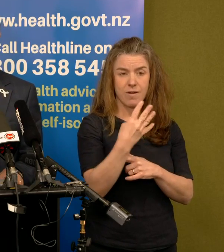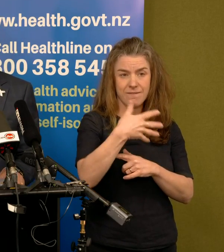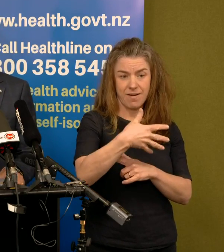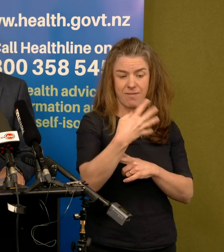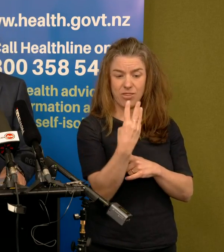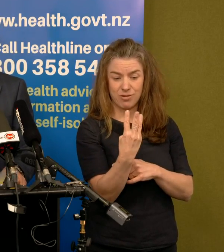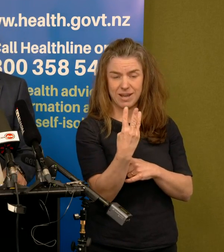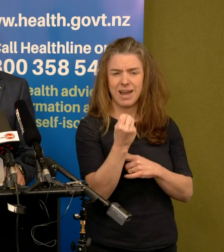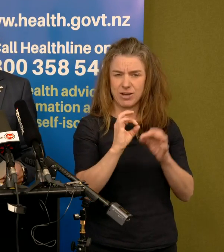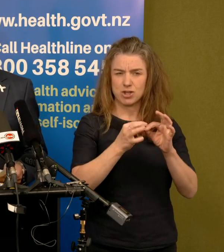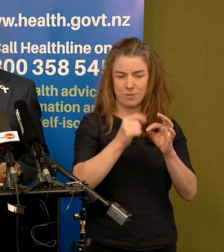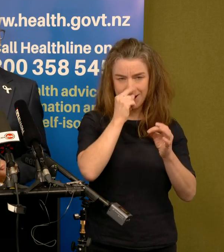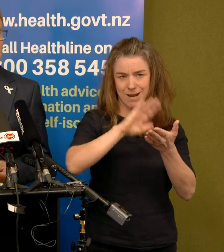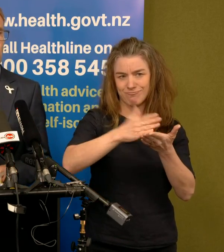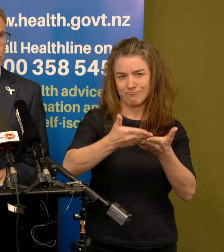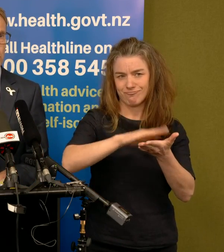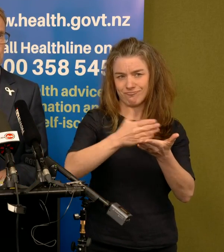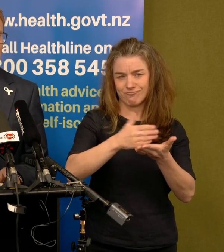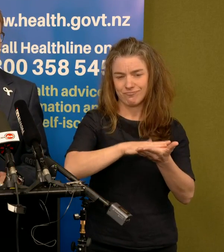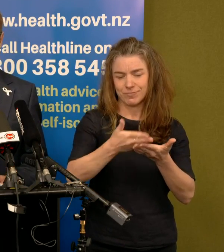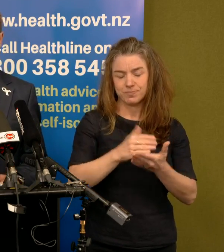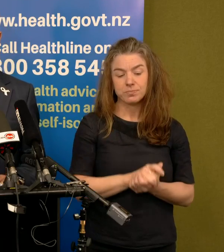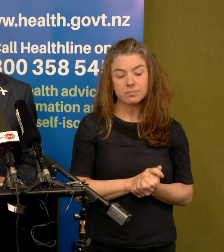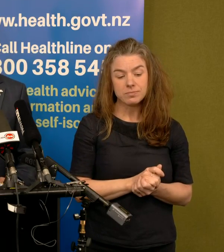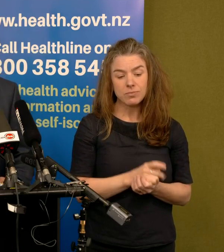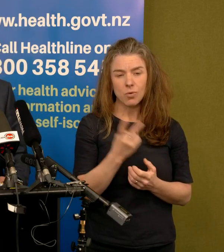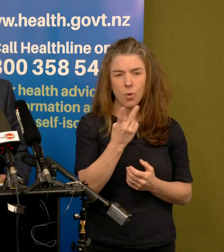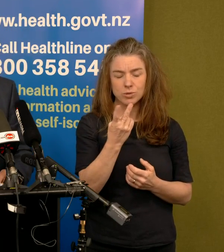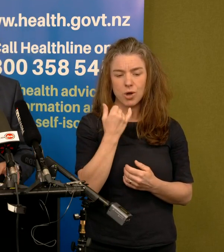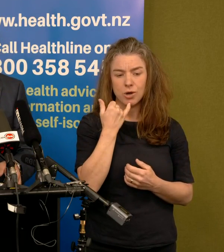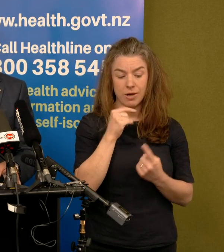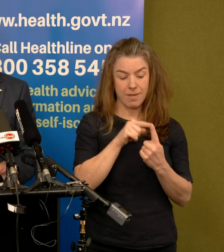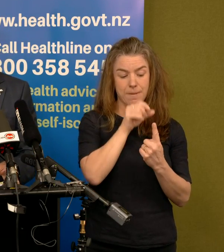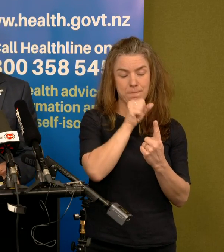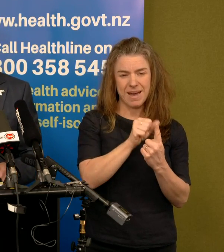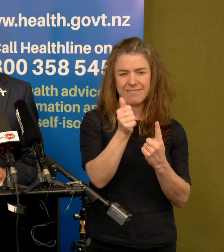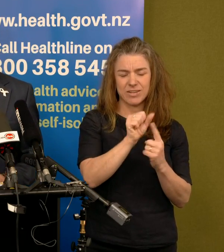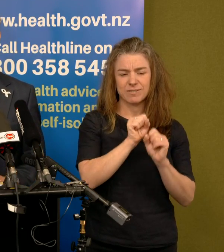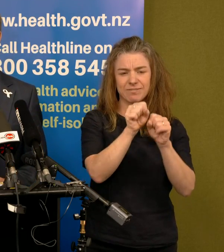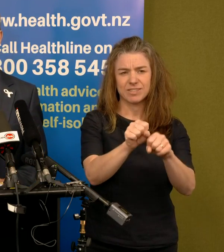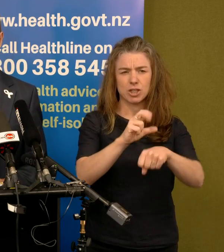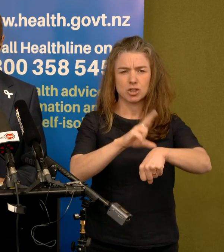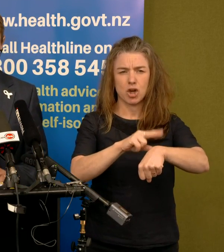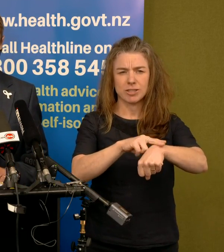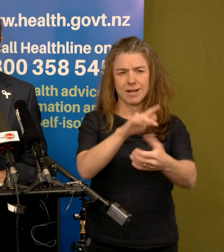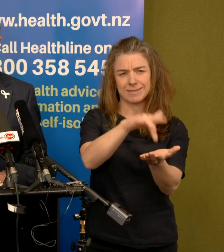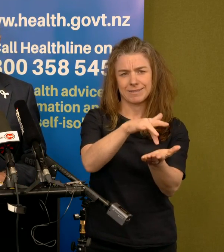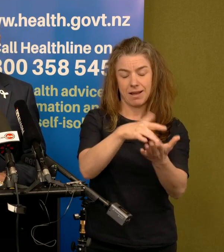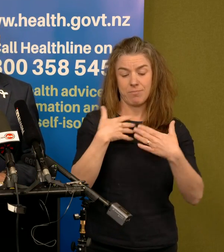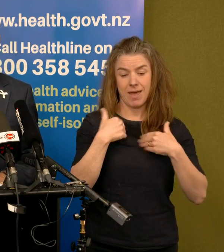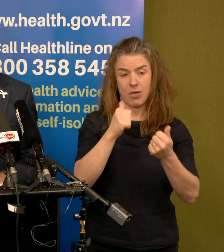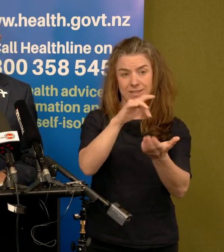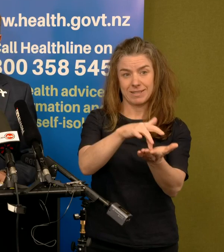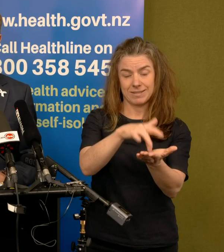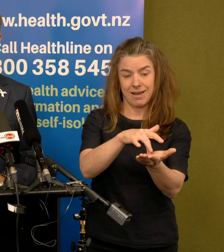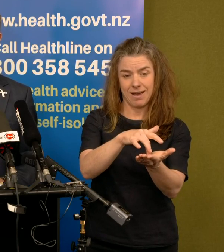available. Contact has also been made with the medical centre where the man sought advice. One staff member there who treated